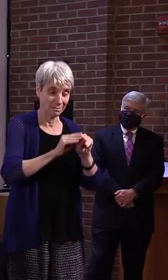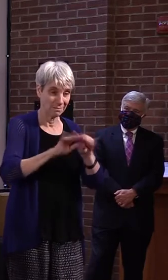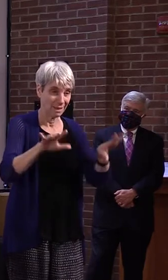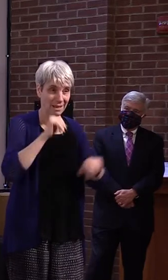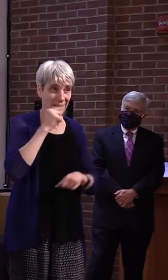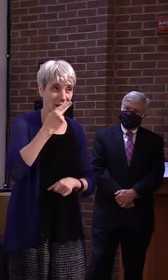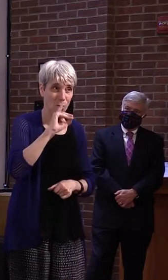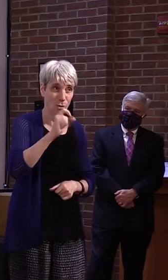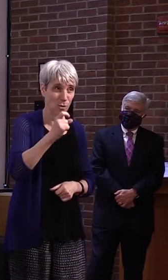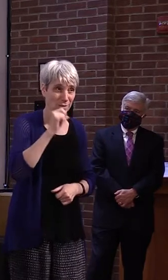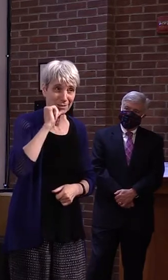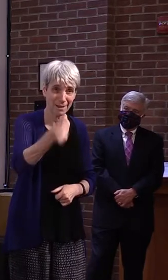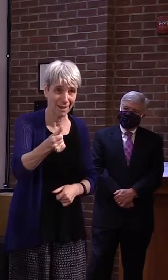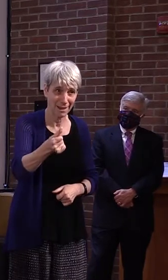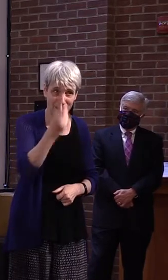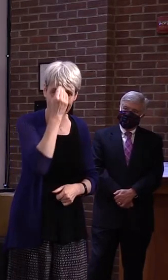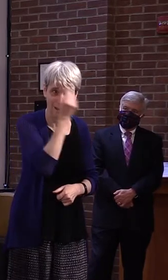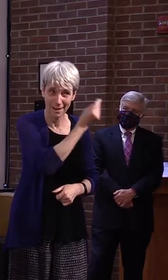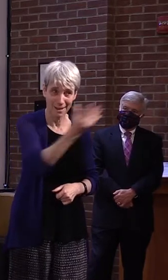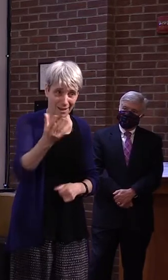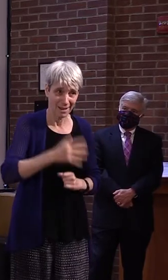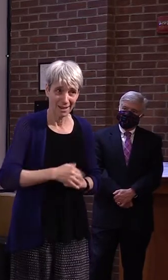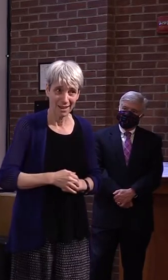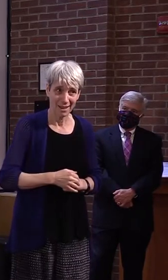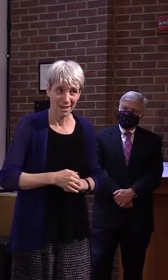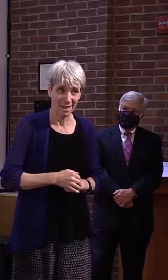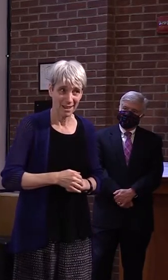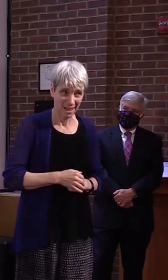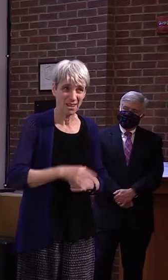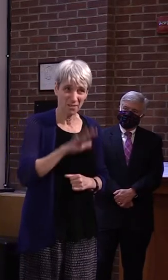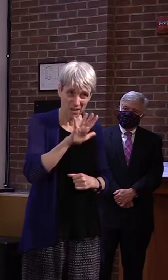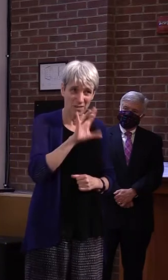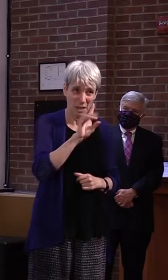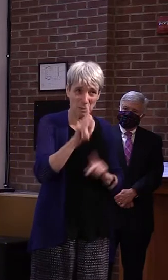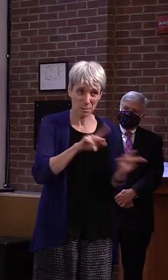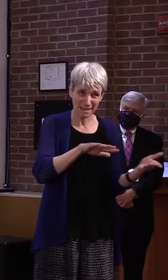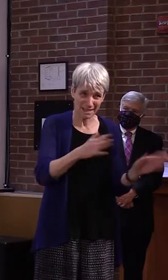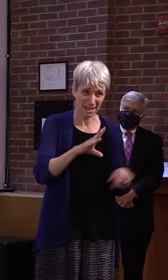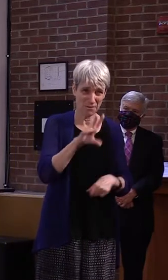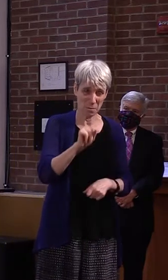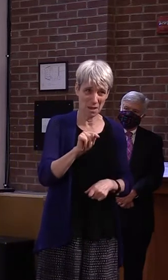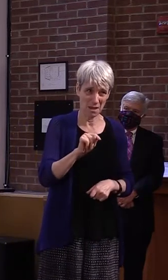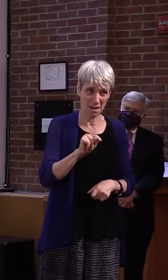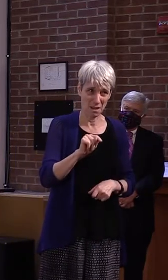some sort of hoax, you know, tell that to the 58 people and